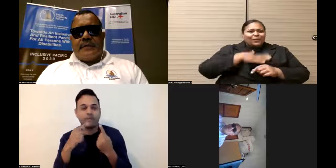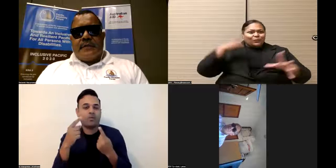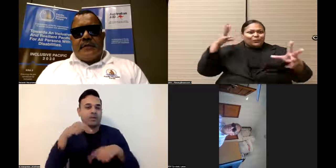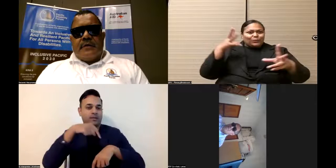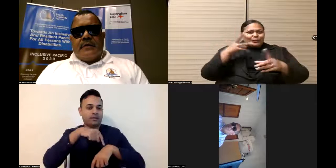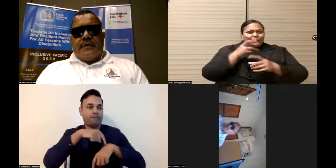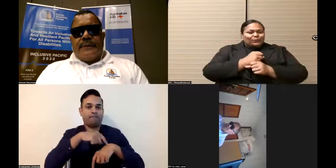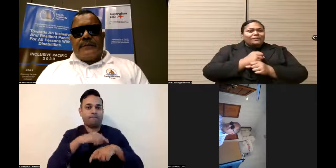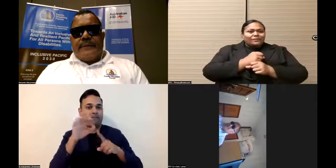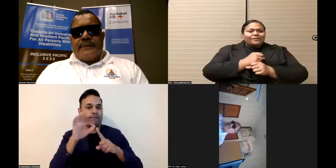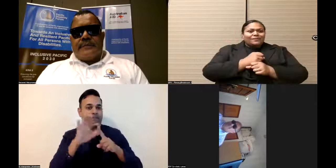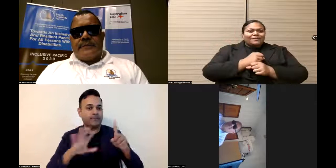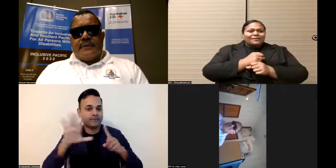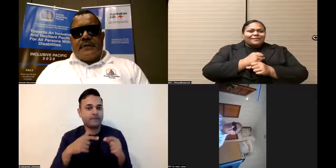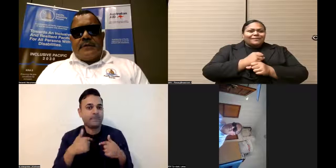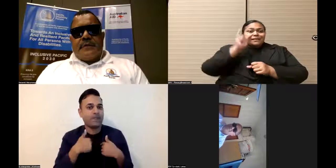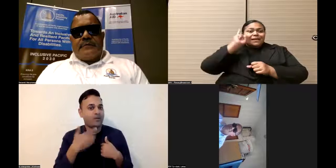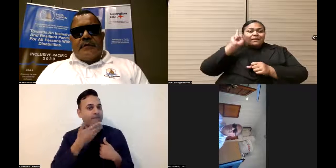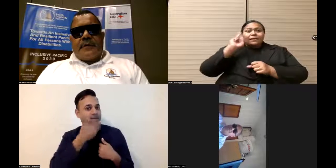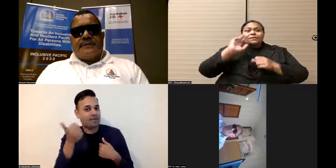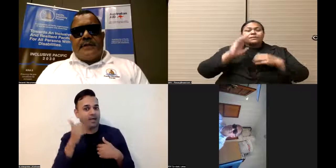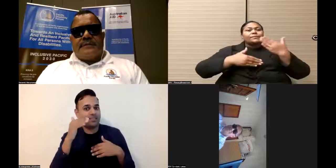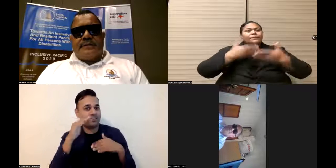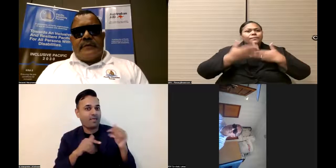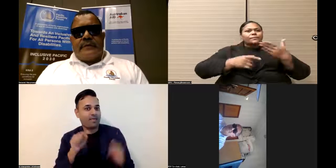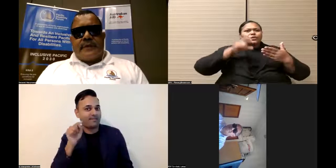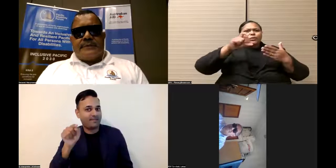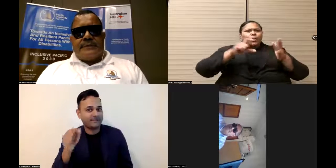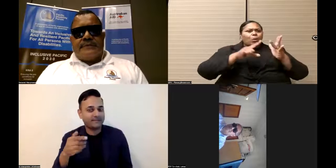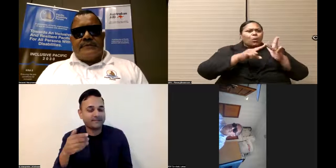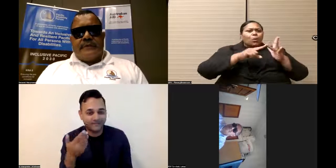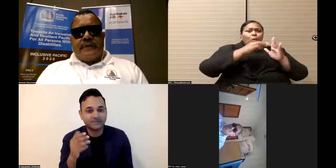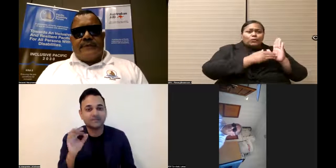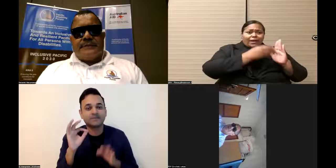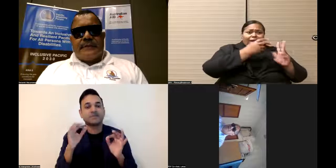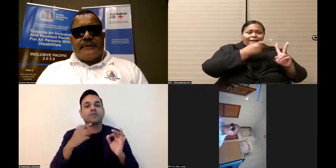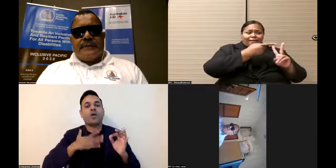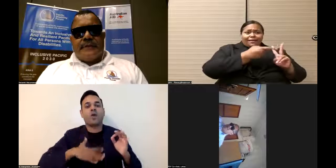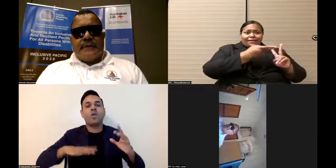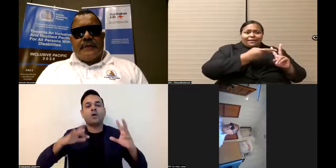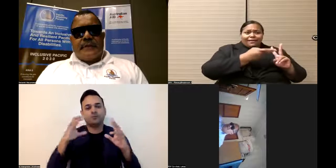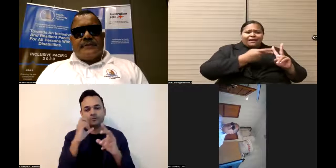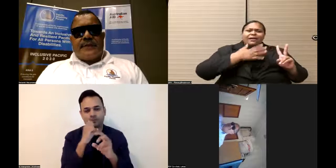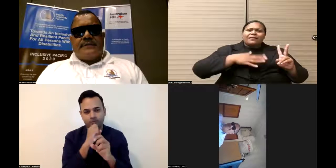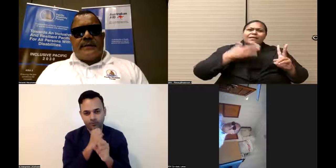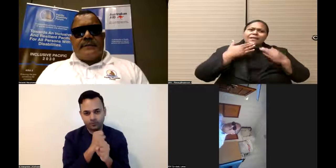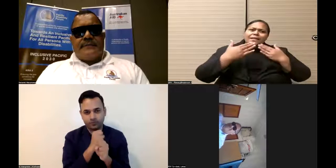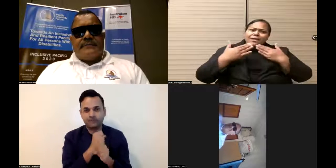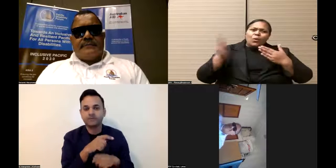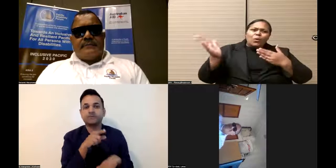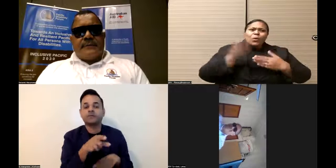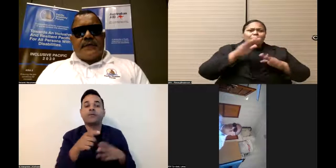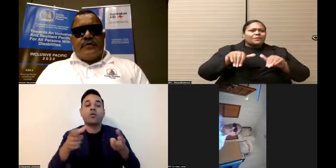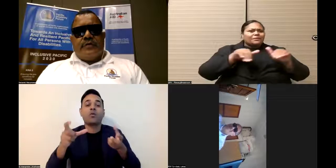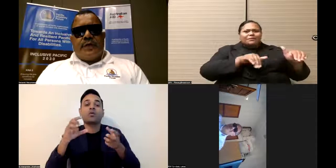in thanking all the participants, all excellencies who have graced us in our first ever Pacific Satellite